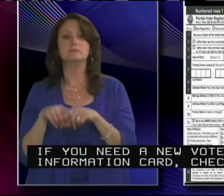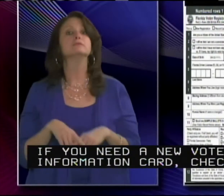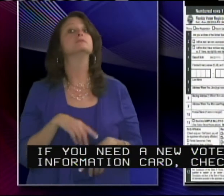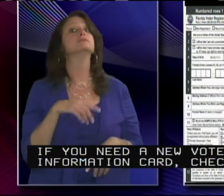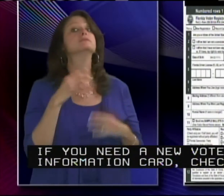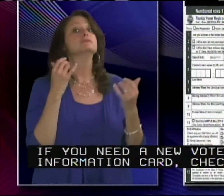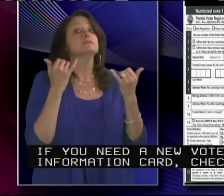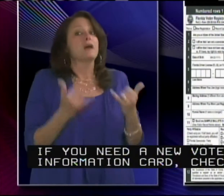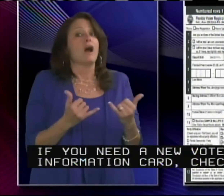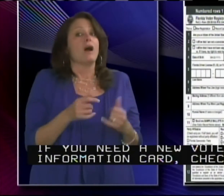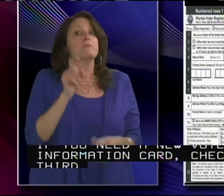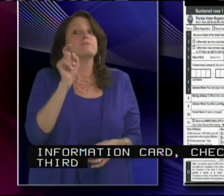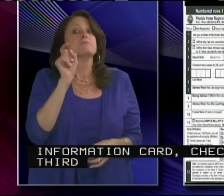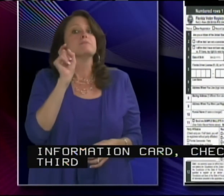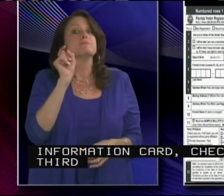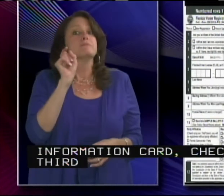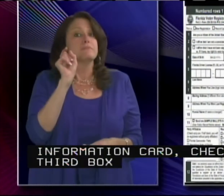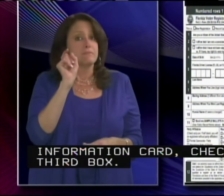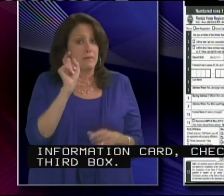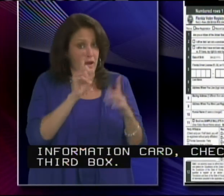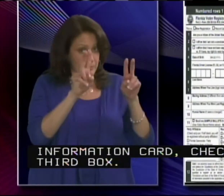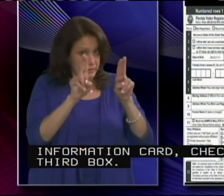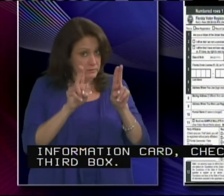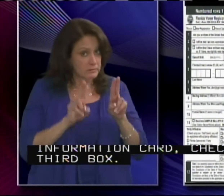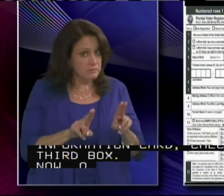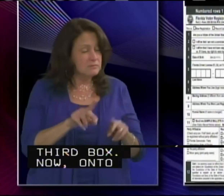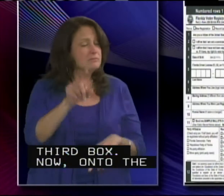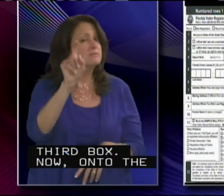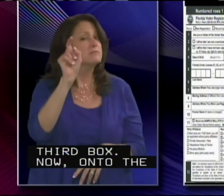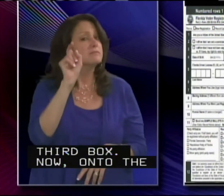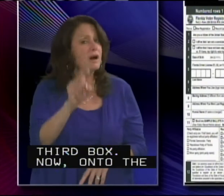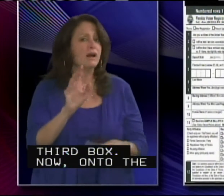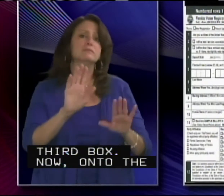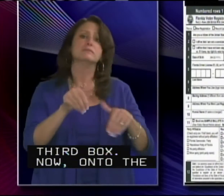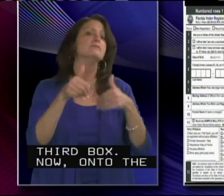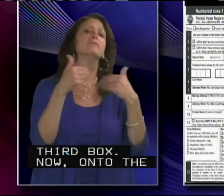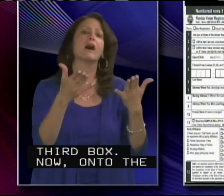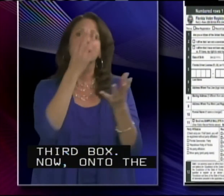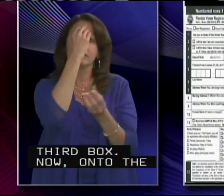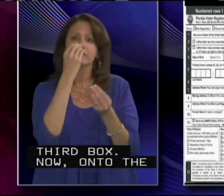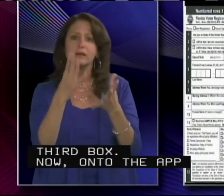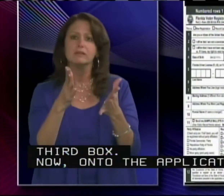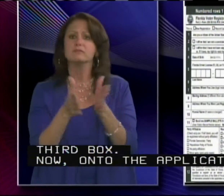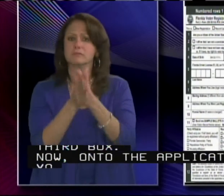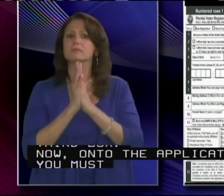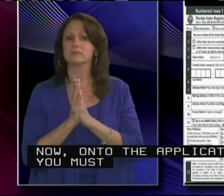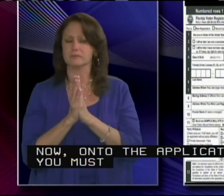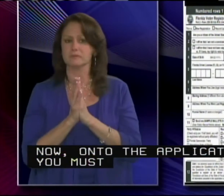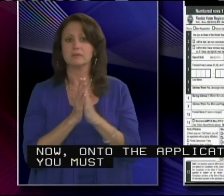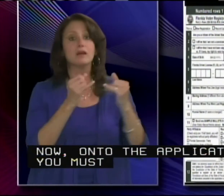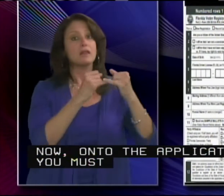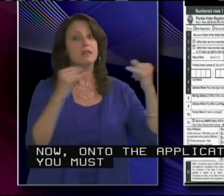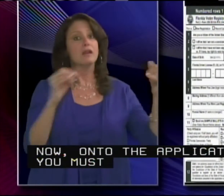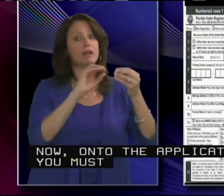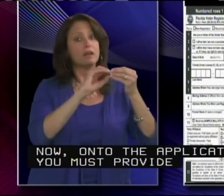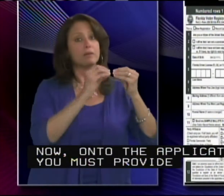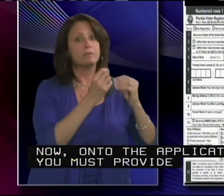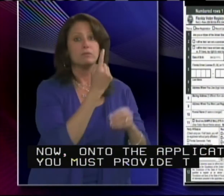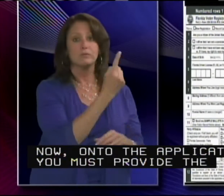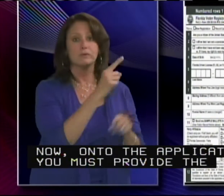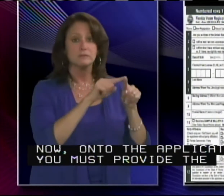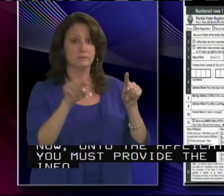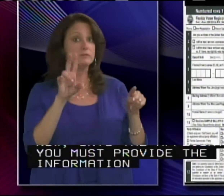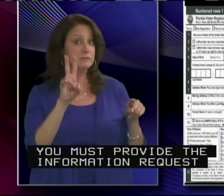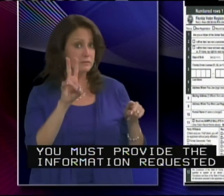Now, onto the application. You must provide the information requested in lines 1